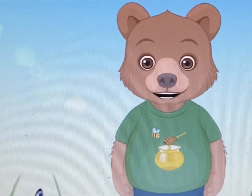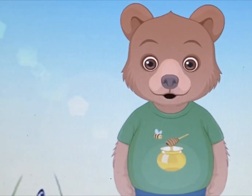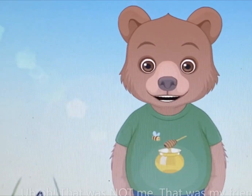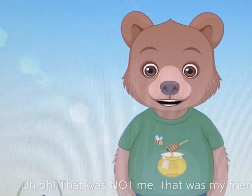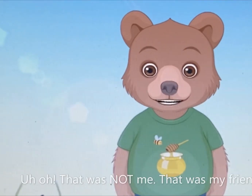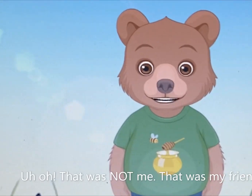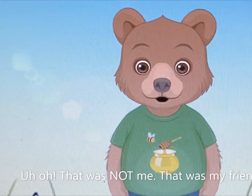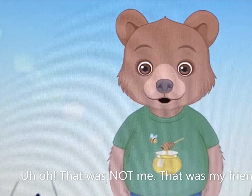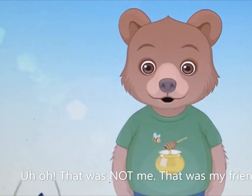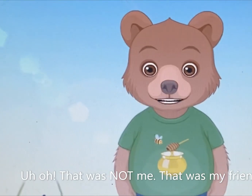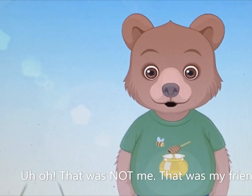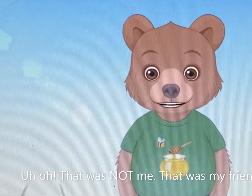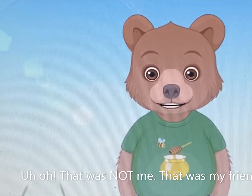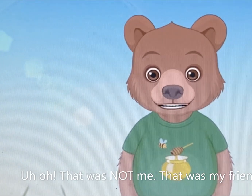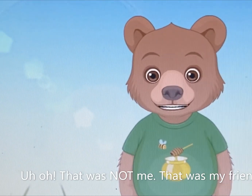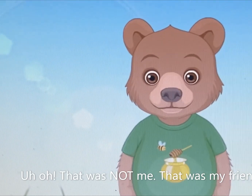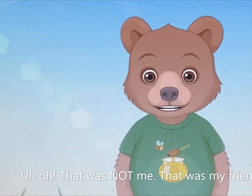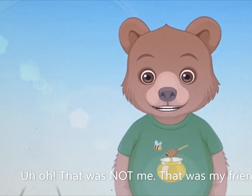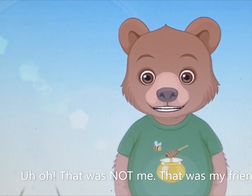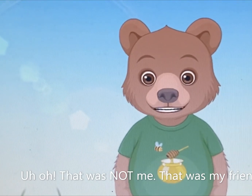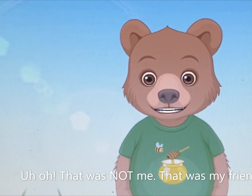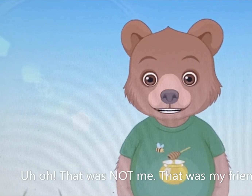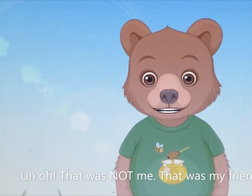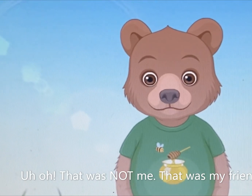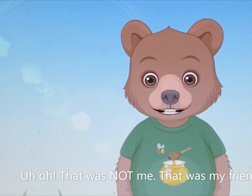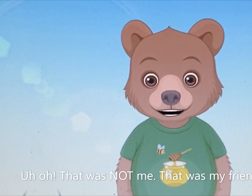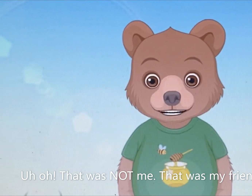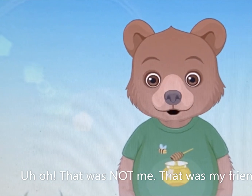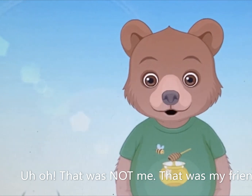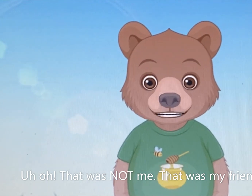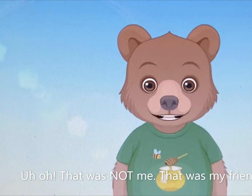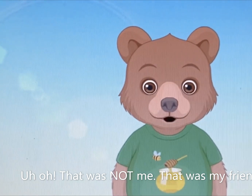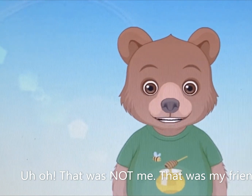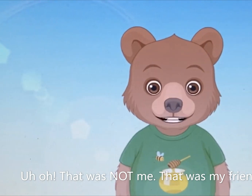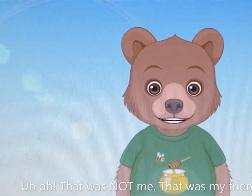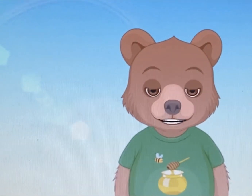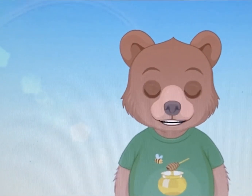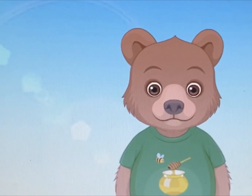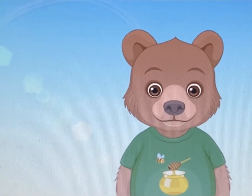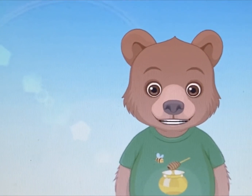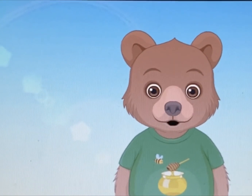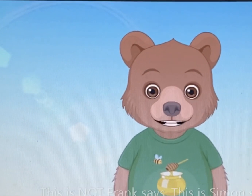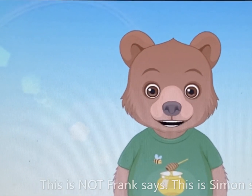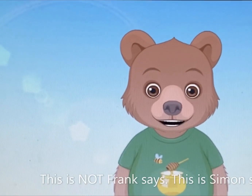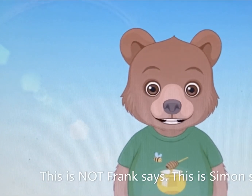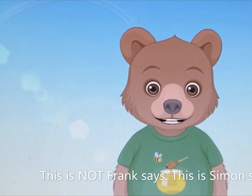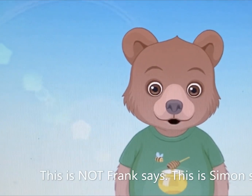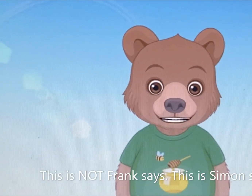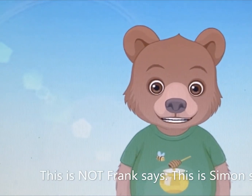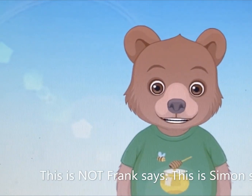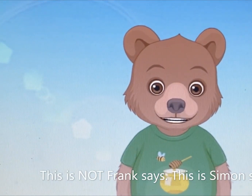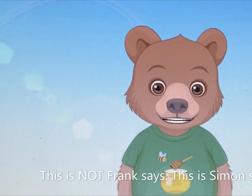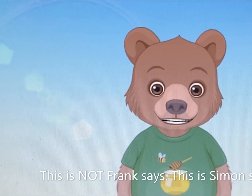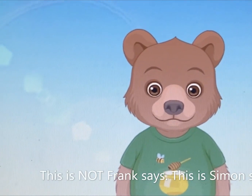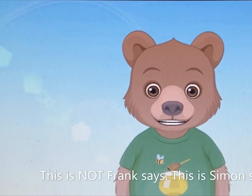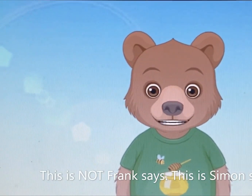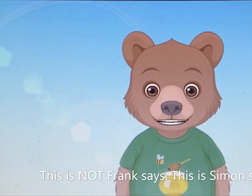Uh-oh. That was not me. That was my friend Frank. This is not Frank says. This is